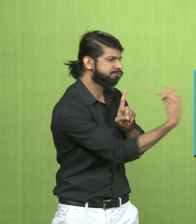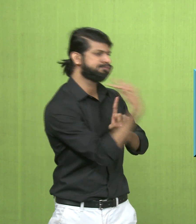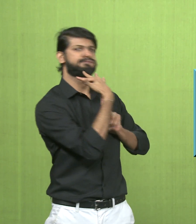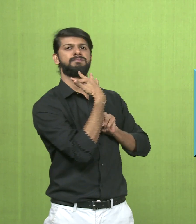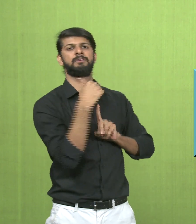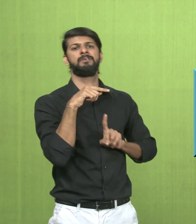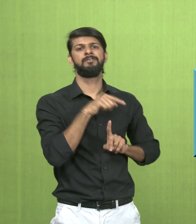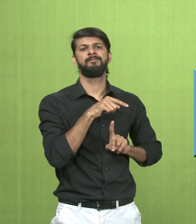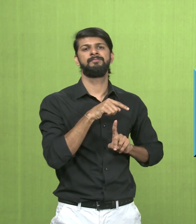muse.